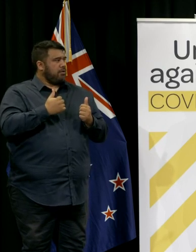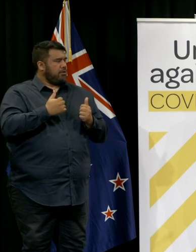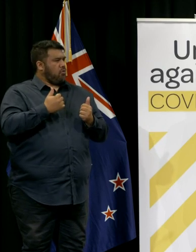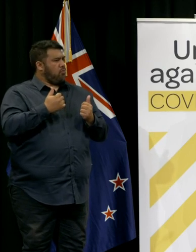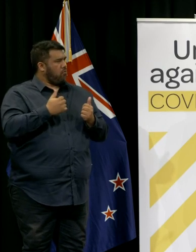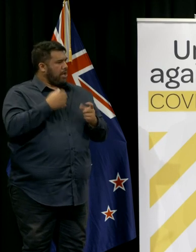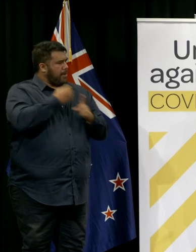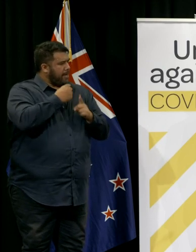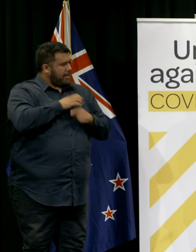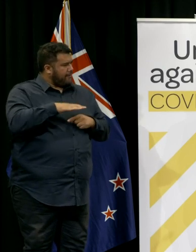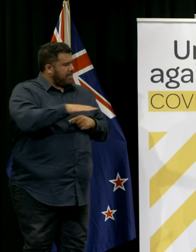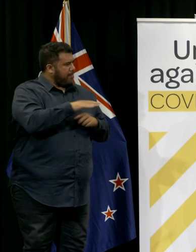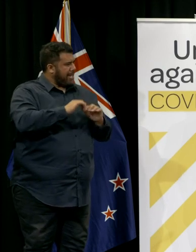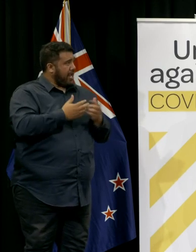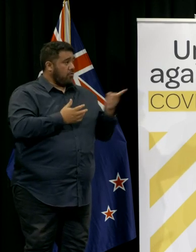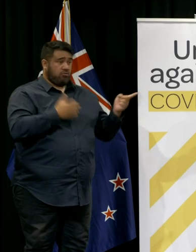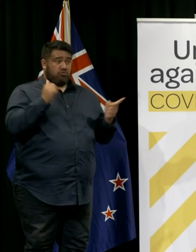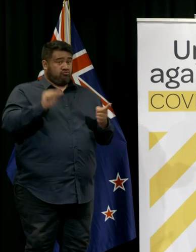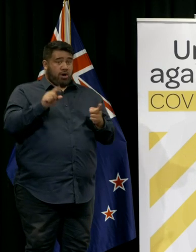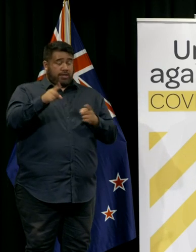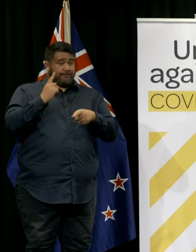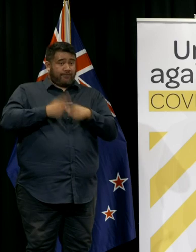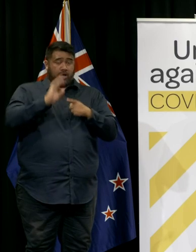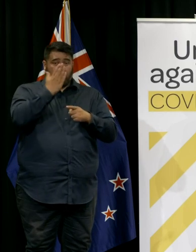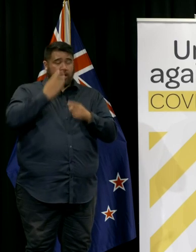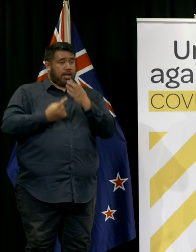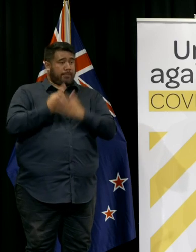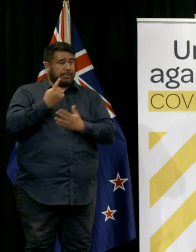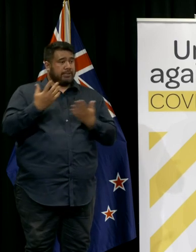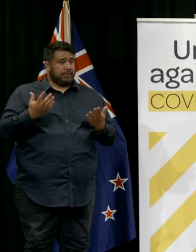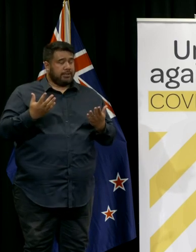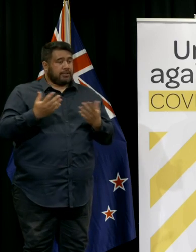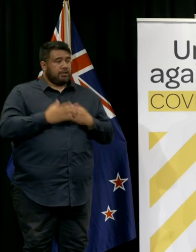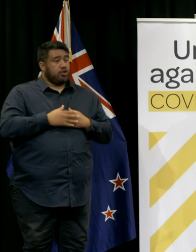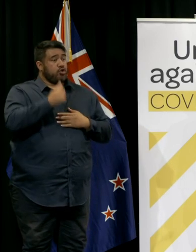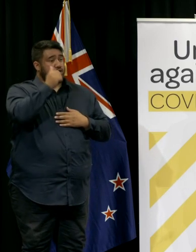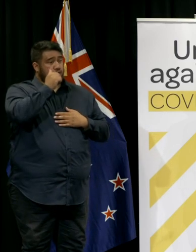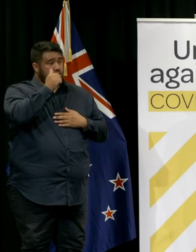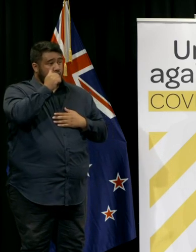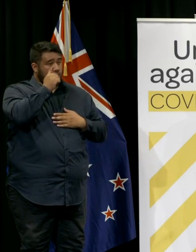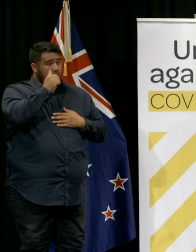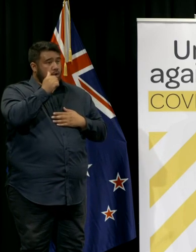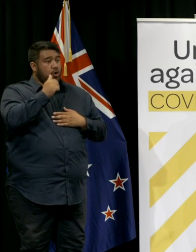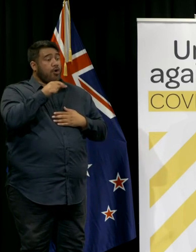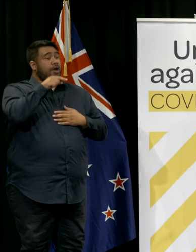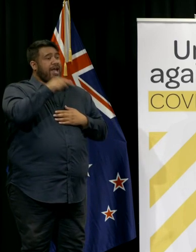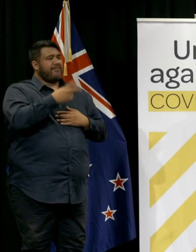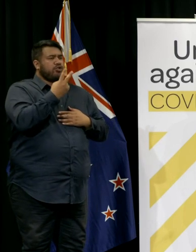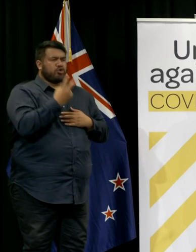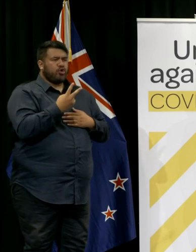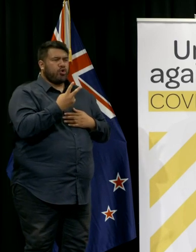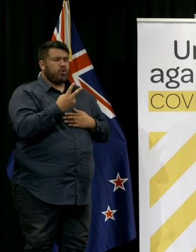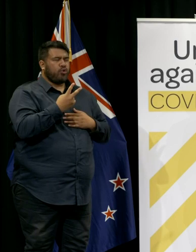shootings? Yeah, that was a very fast-moving piece. As you know, two of the imam were there on behalf of the